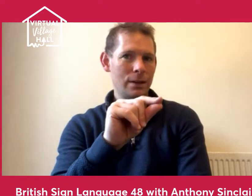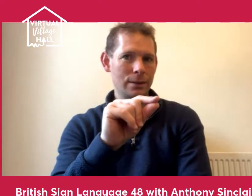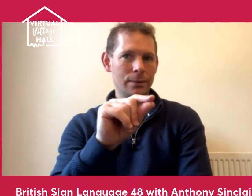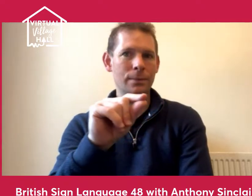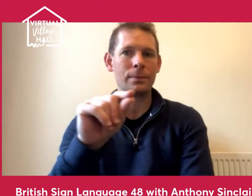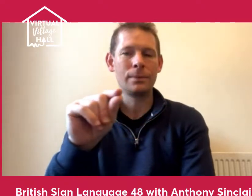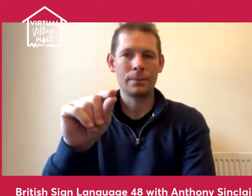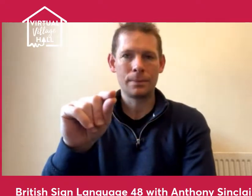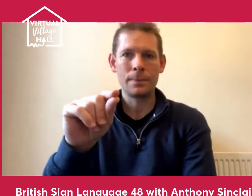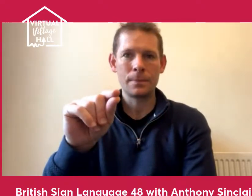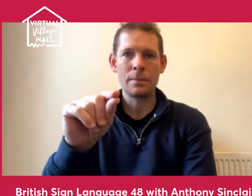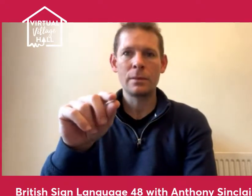11,